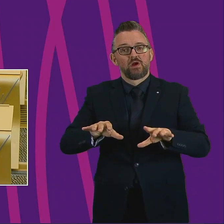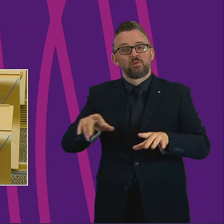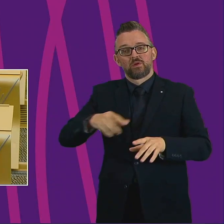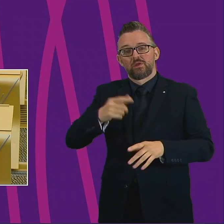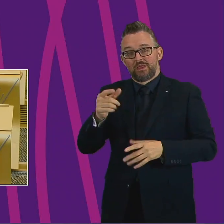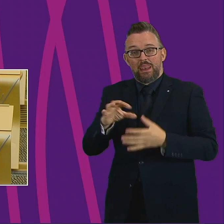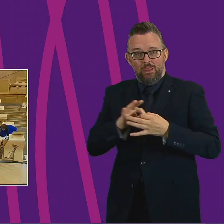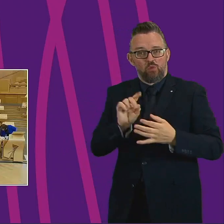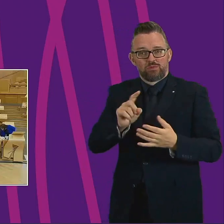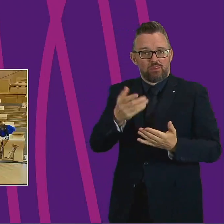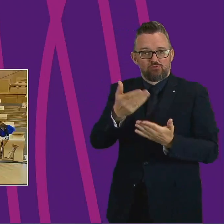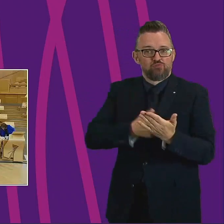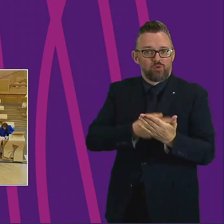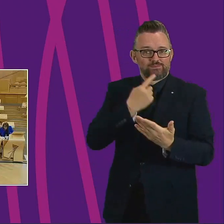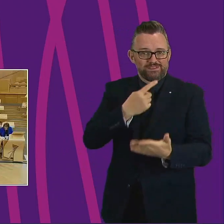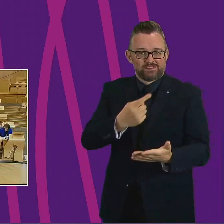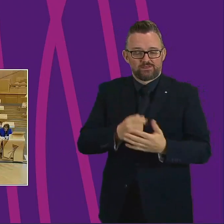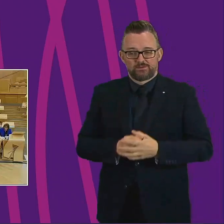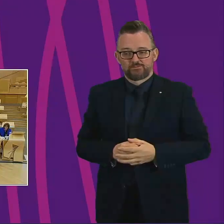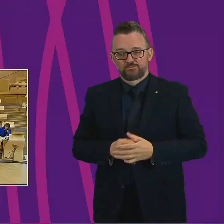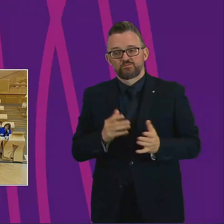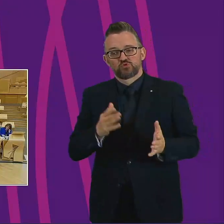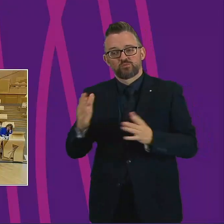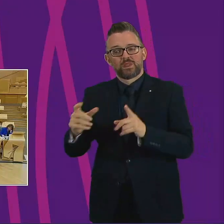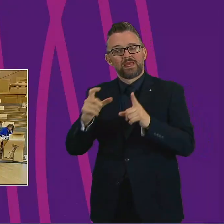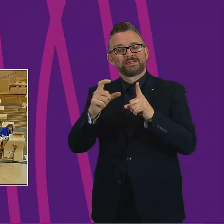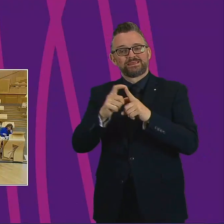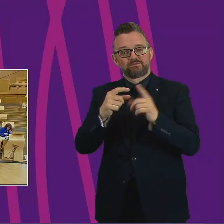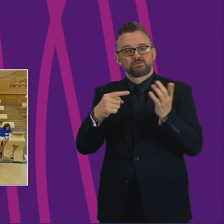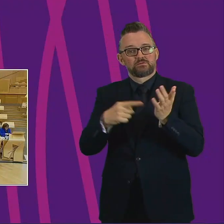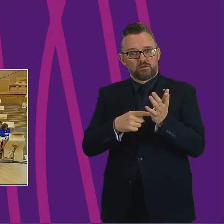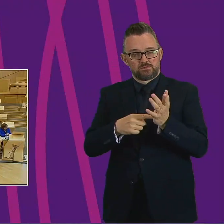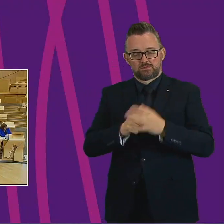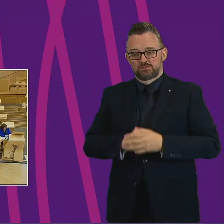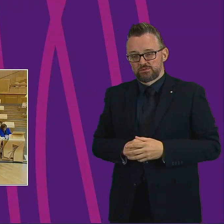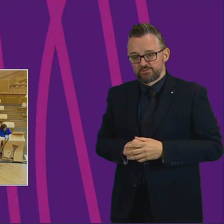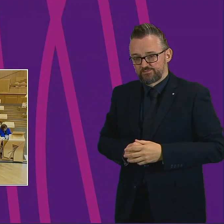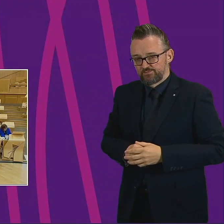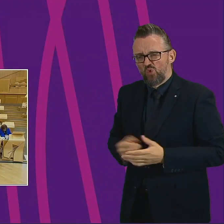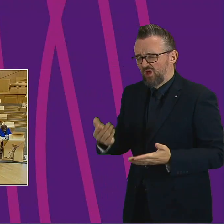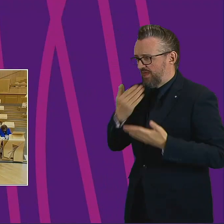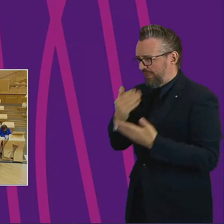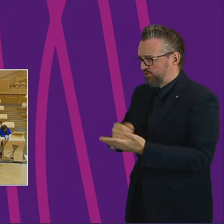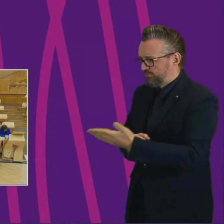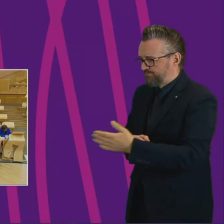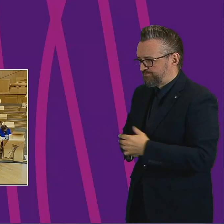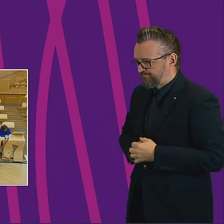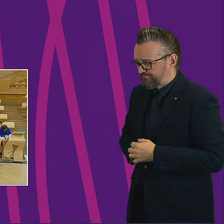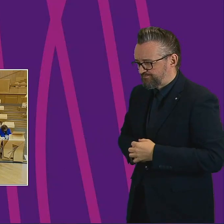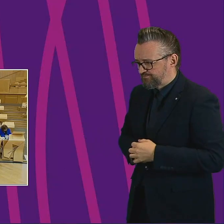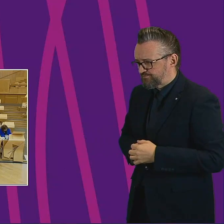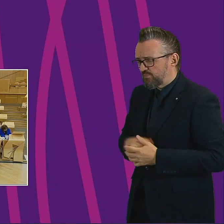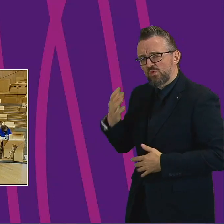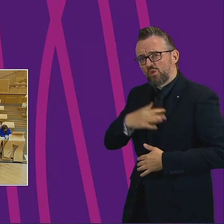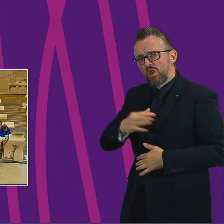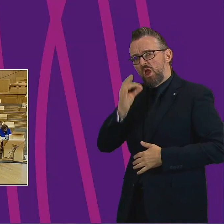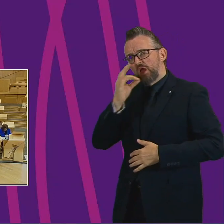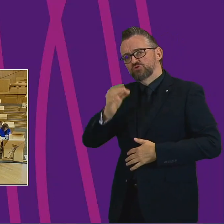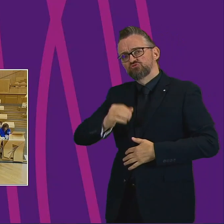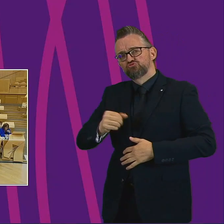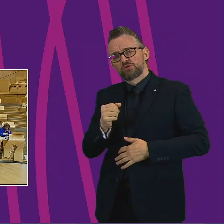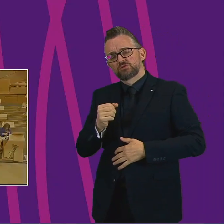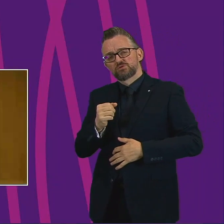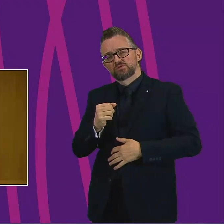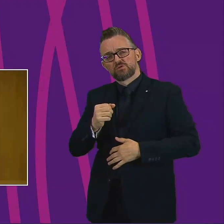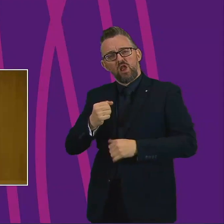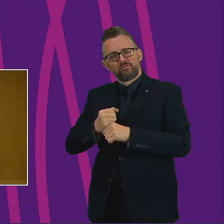in that regard. David Torrance to be followed by Alison Johnson. Thank you, Presiding Officer. To ask the Scottish Government, what role will the national body